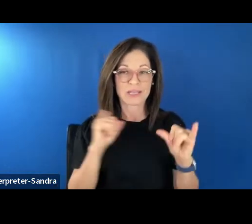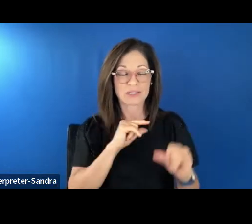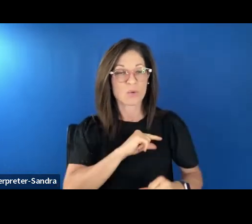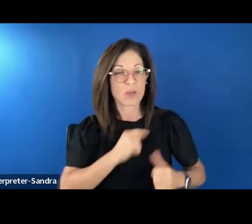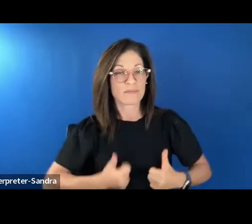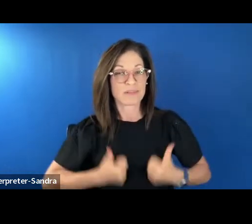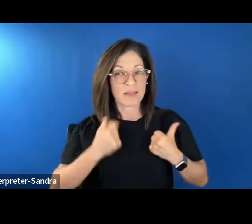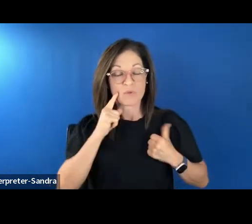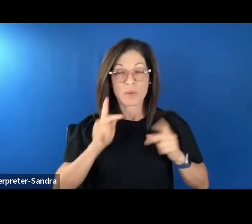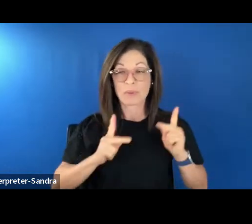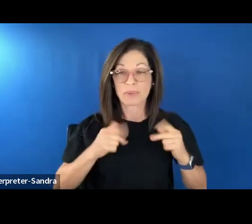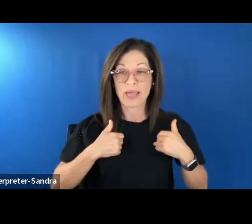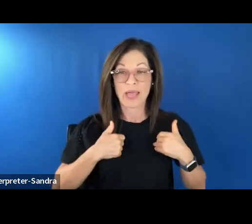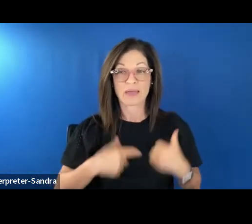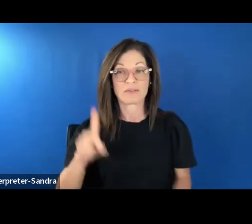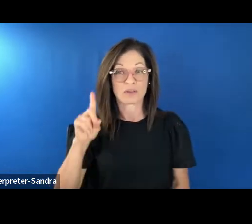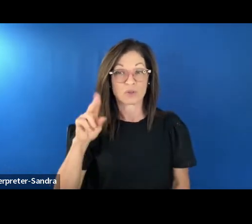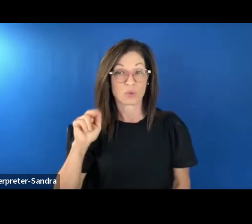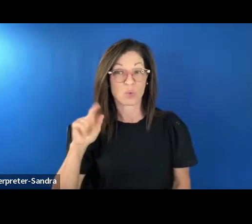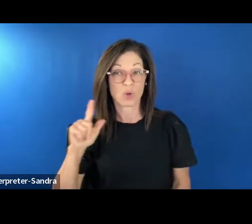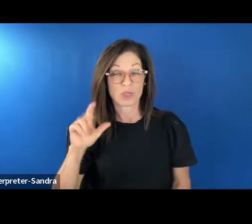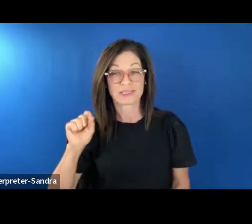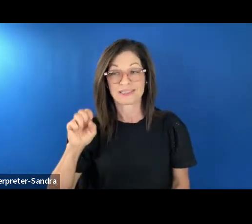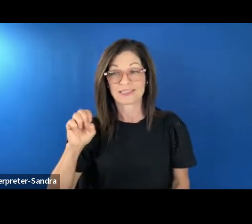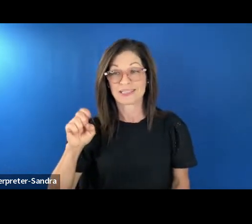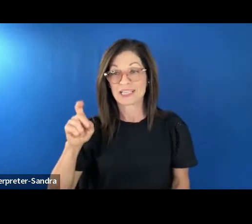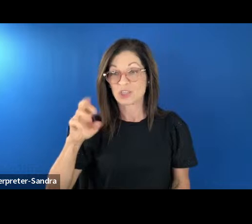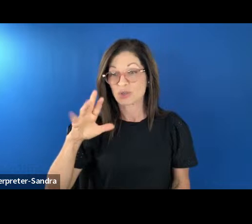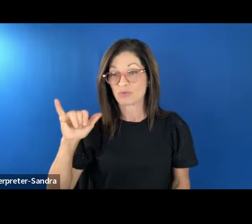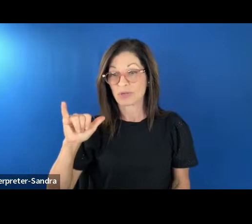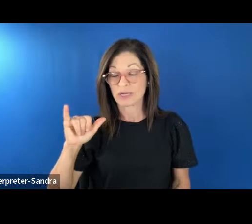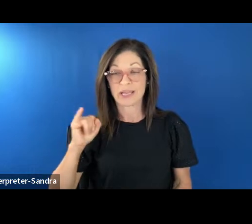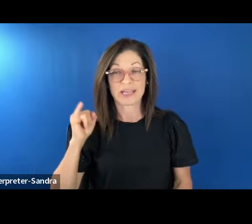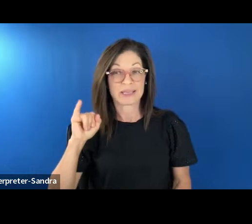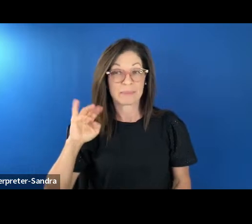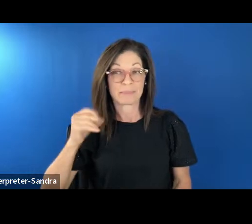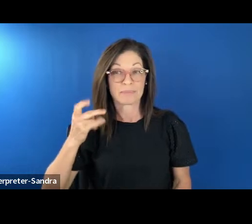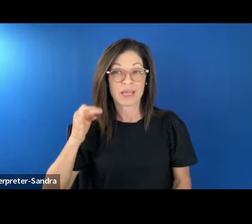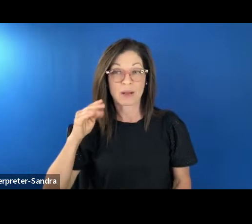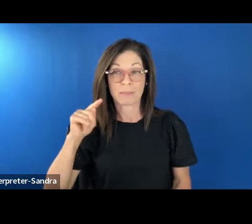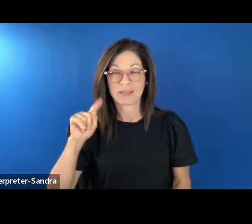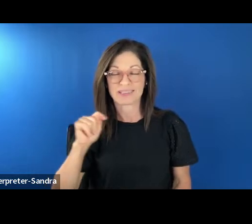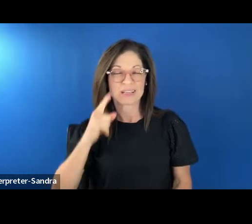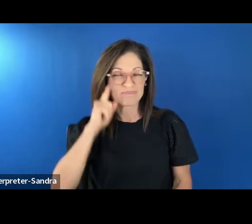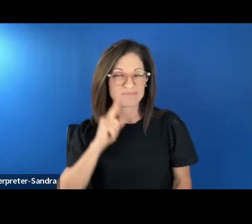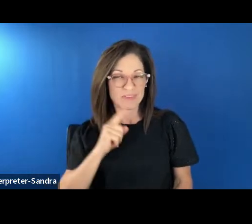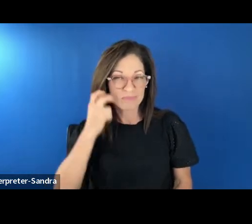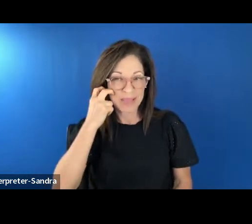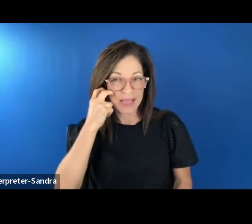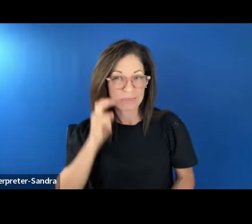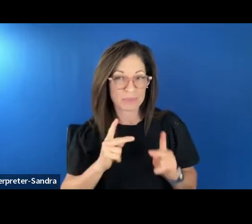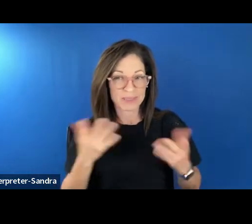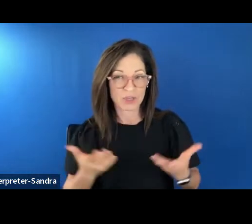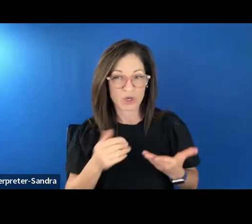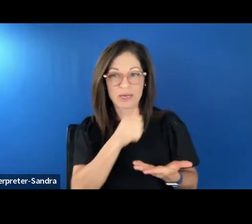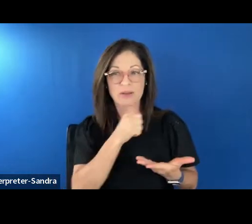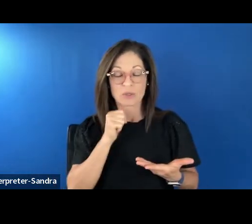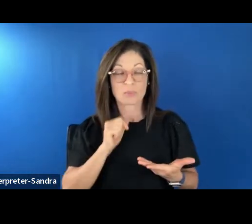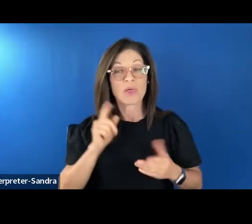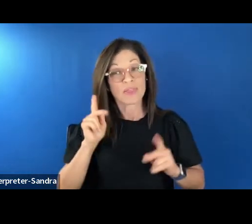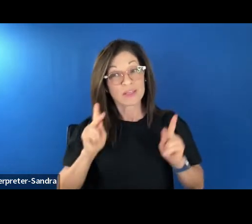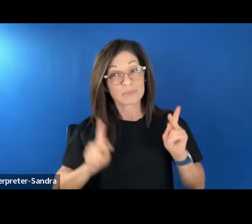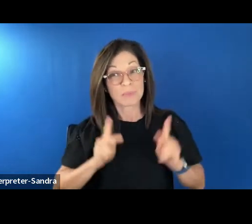individuals with dual sensory impairments, such as deafblind Arizonans. These professionals assist in daily